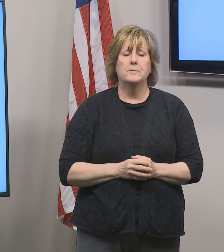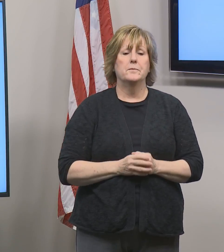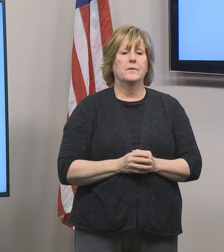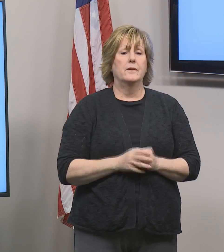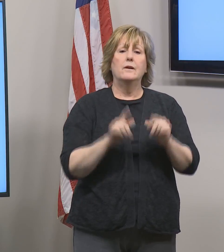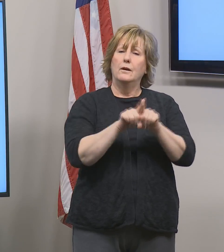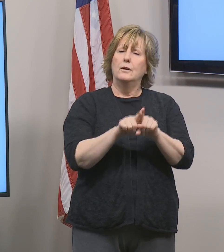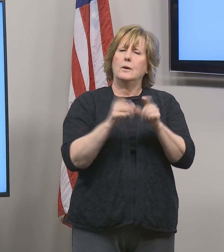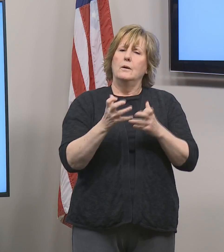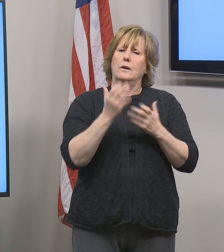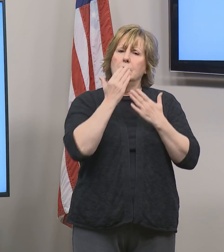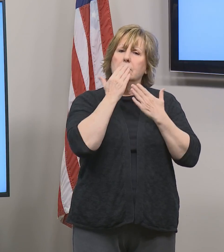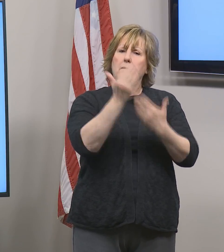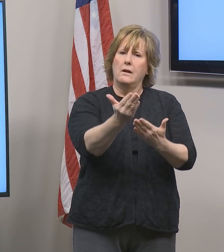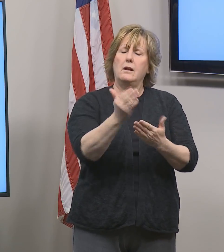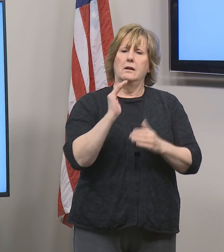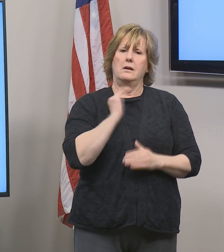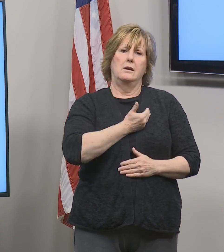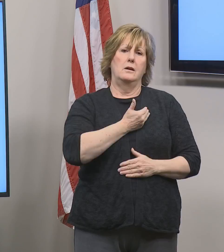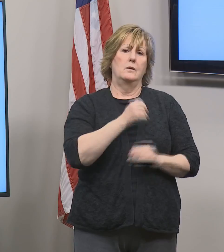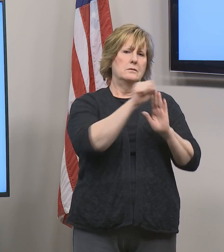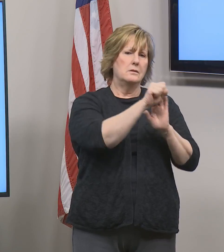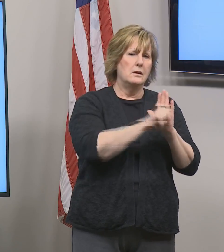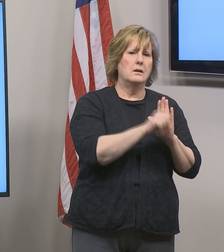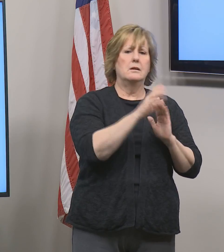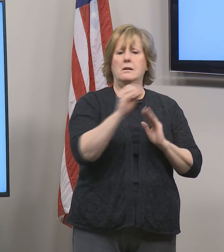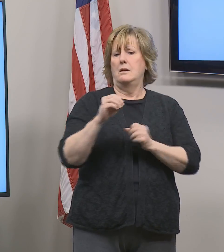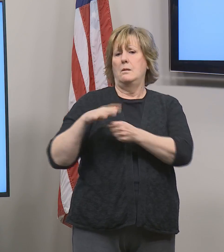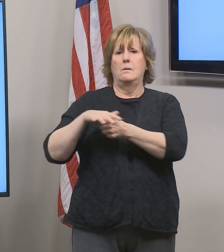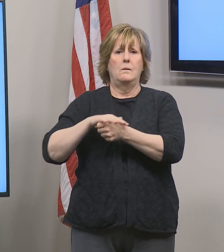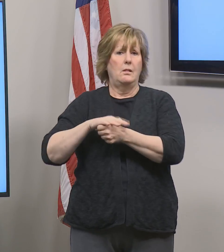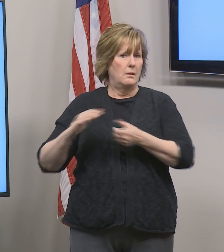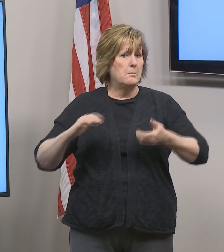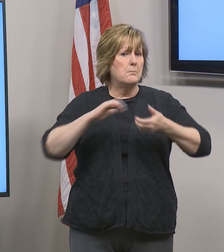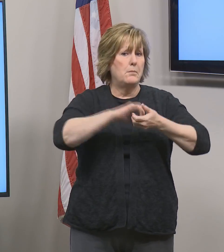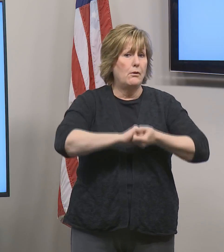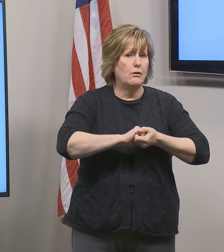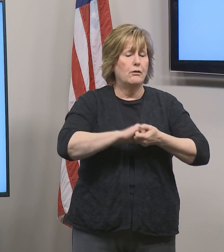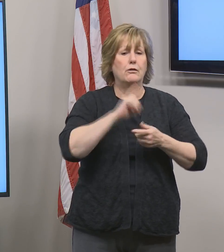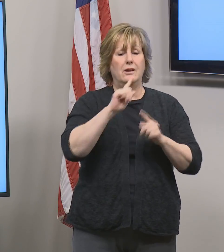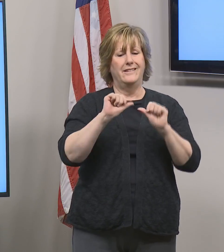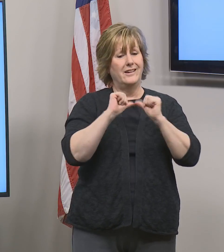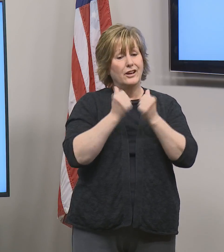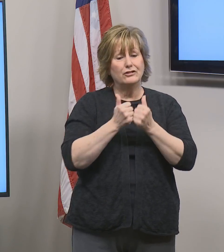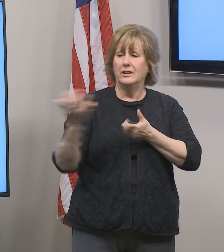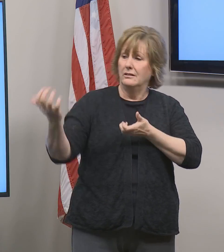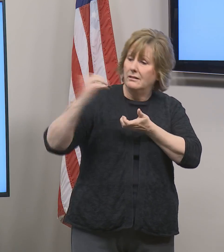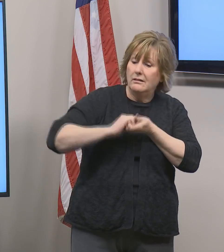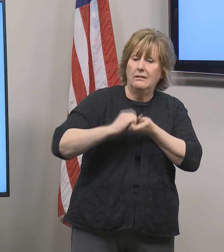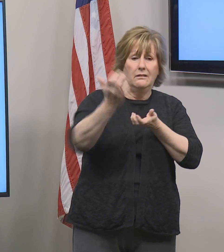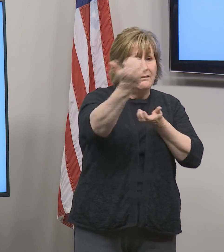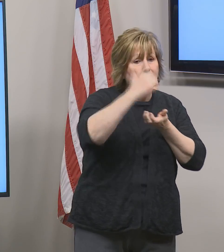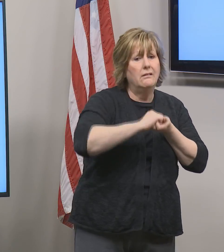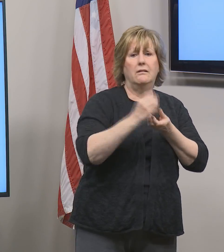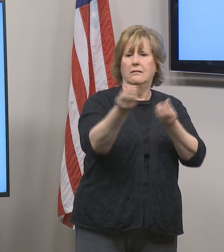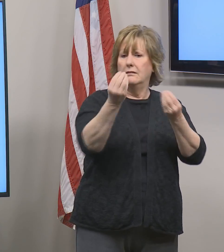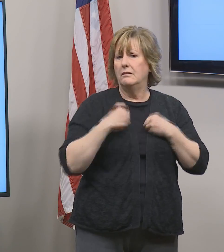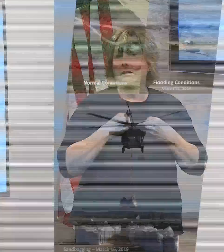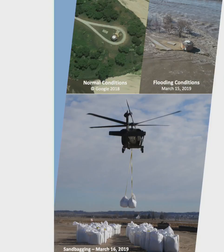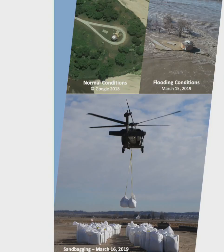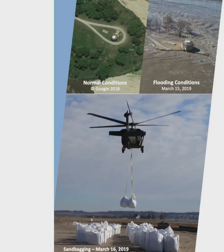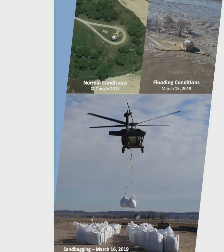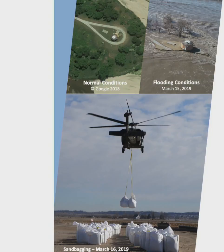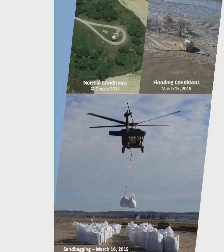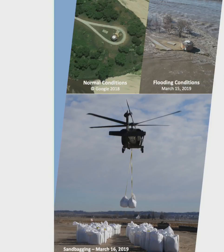to thank deeply our state and local partners. We had agencies working with us, providing us resources all through the